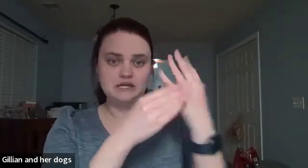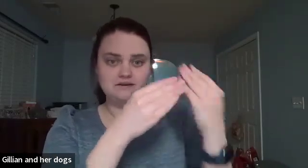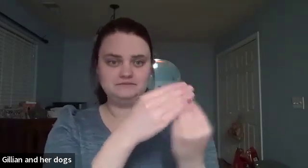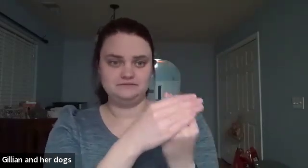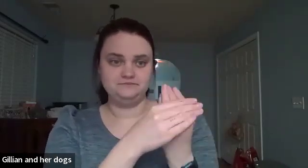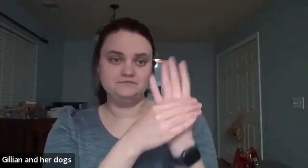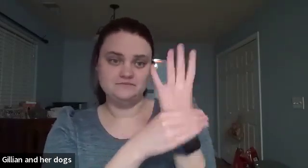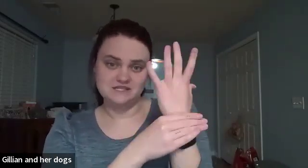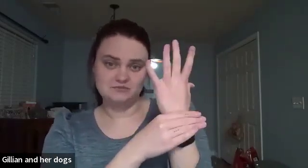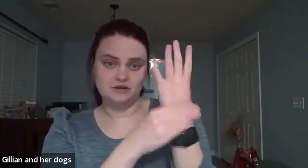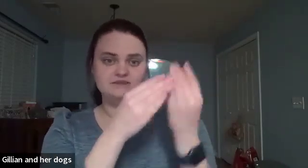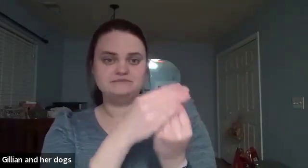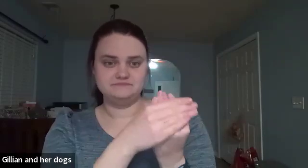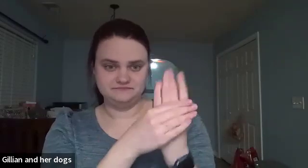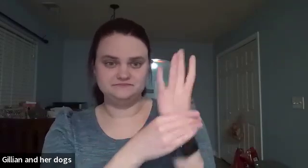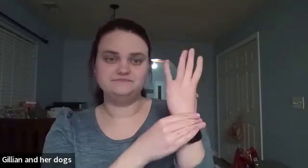Spring, spring.